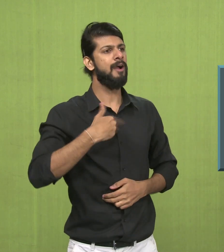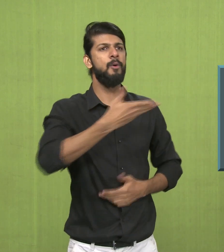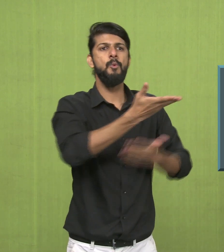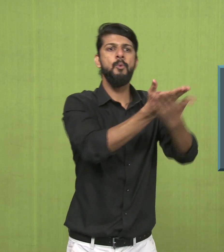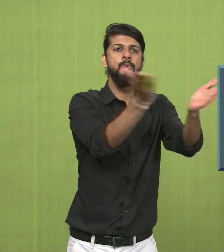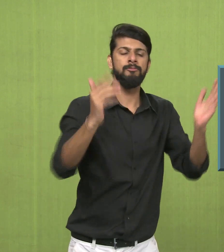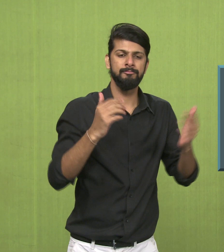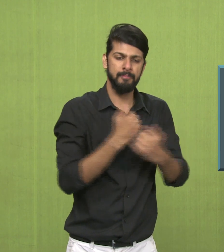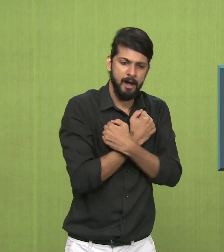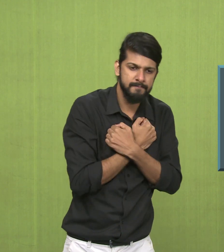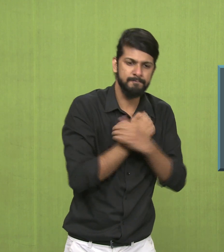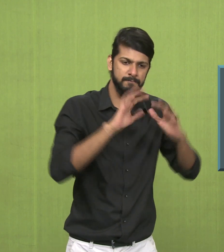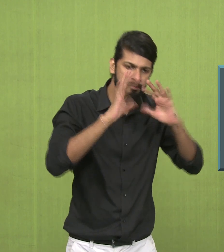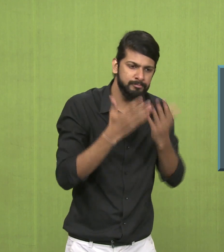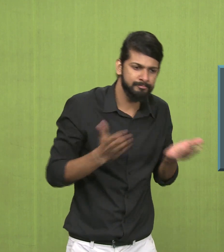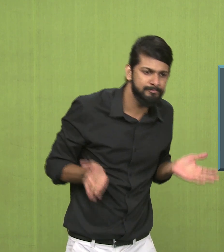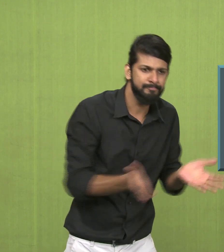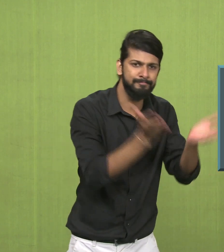face. All people